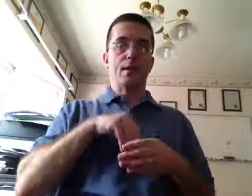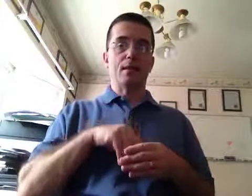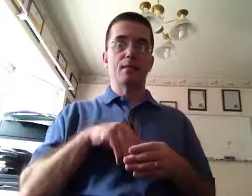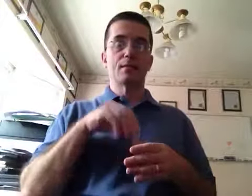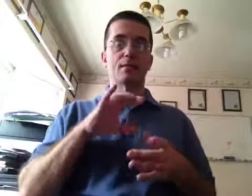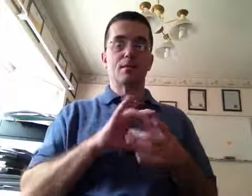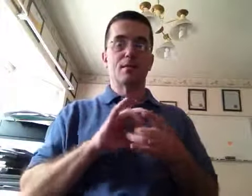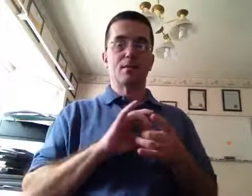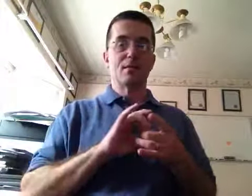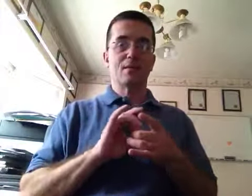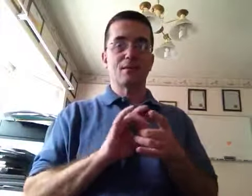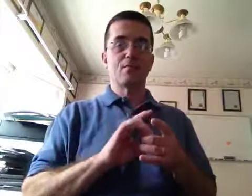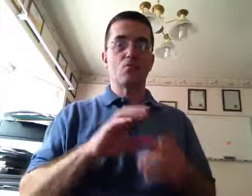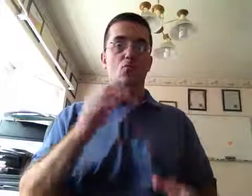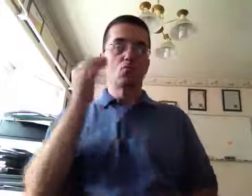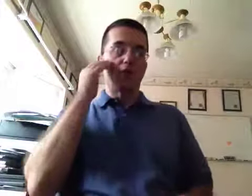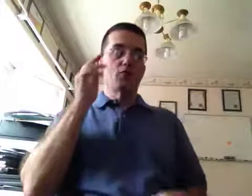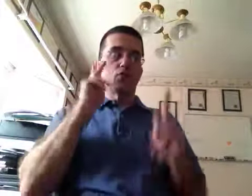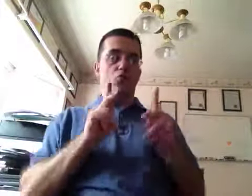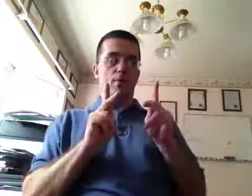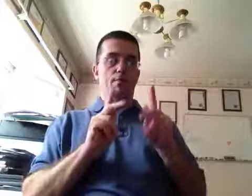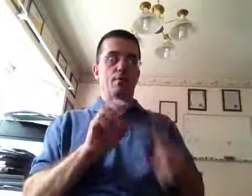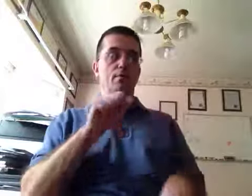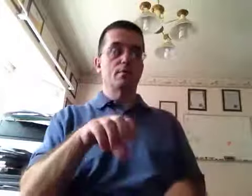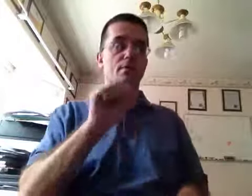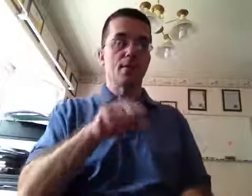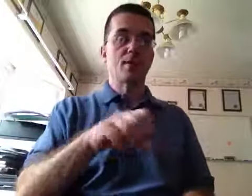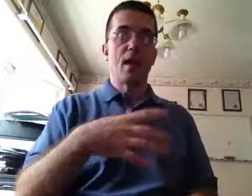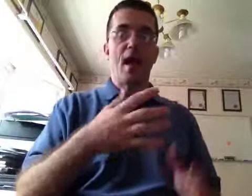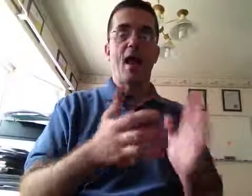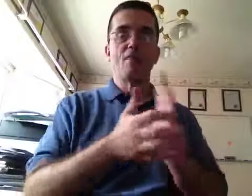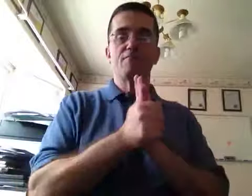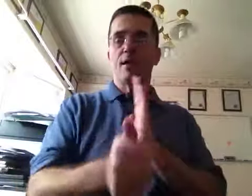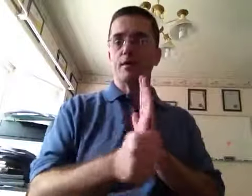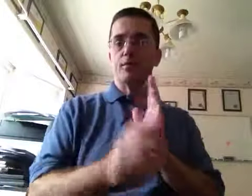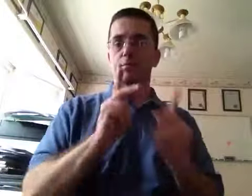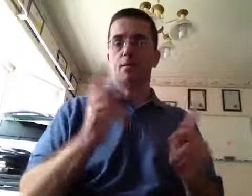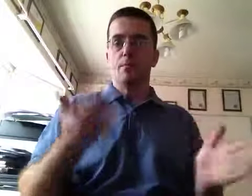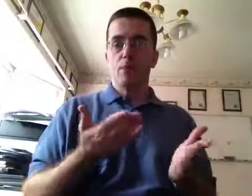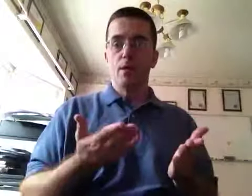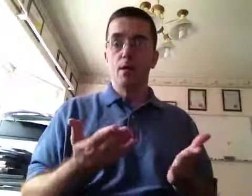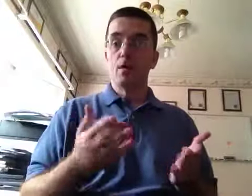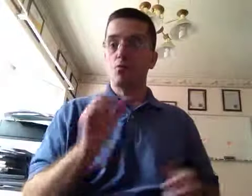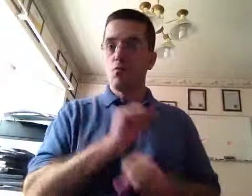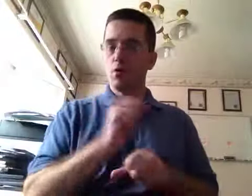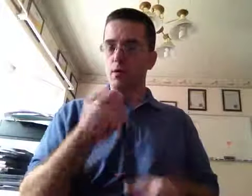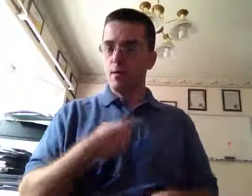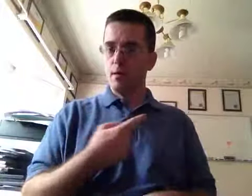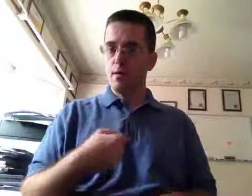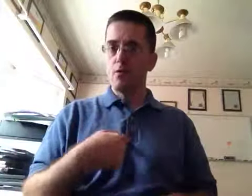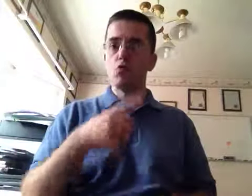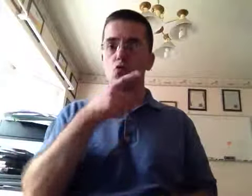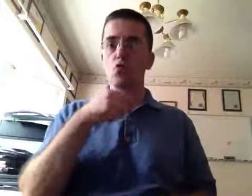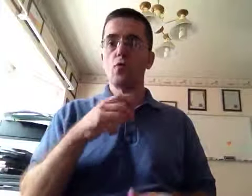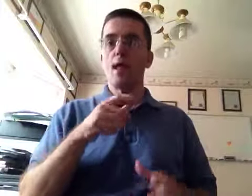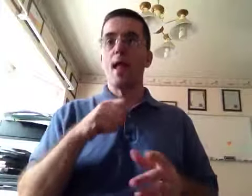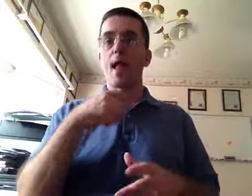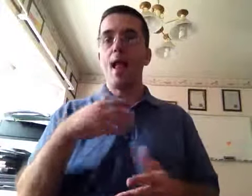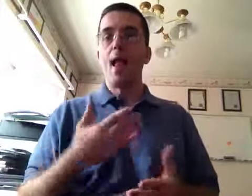Well, you got to know people. Yeah. You know what? I got excellent people here. And when excellent people recommend people, you know who they generally recommend? Other excellent people.